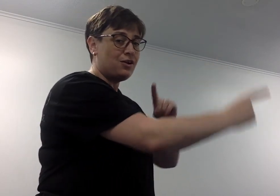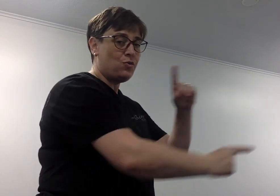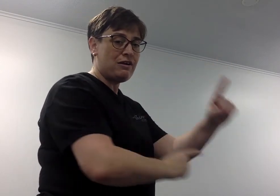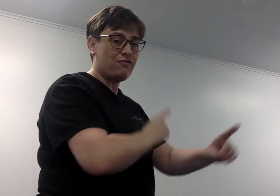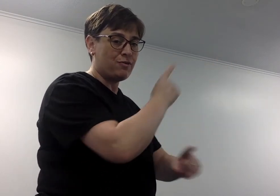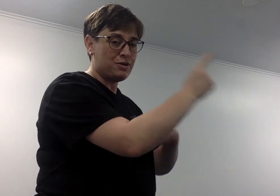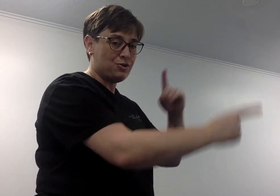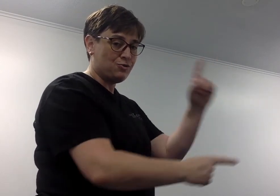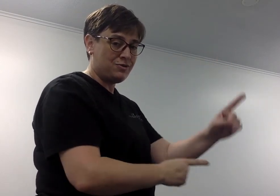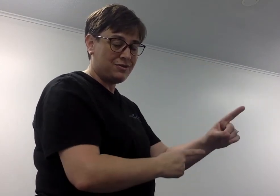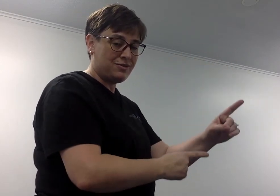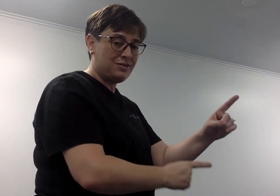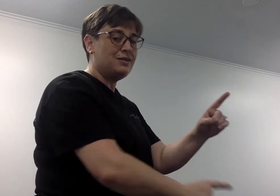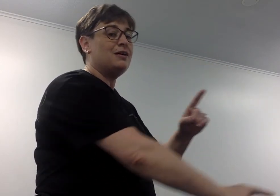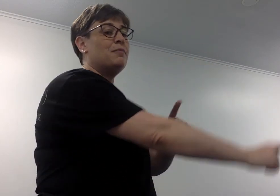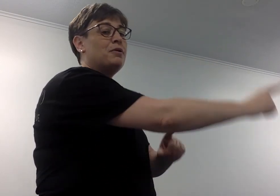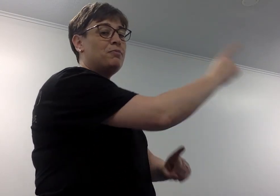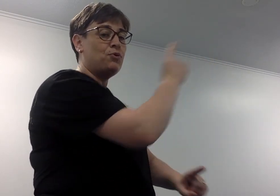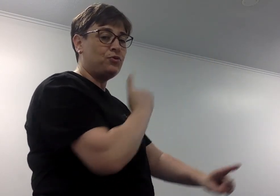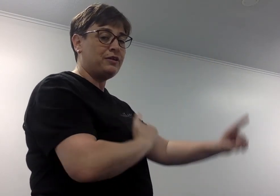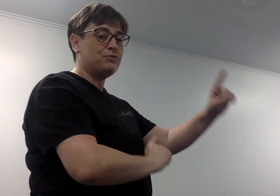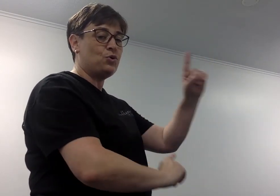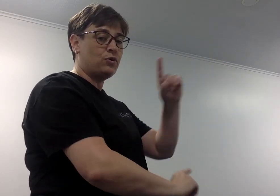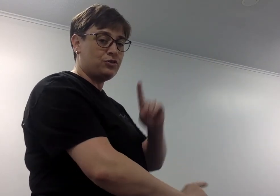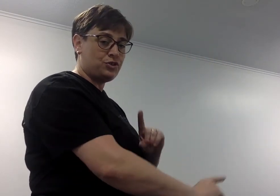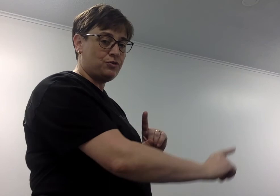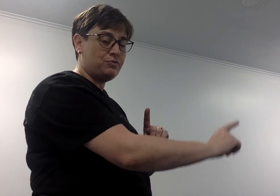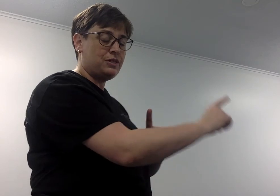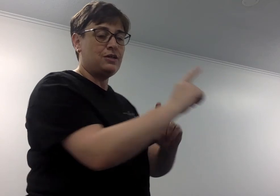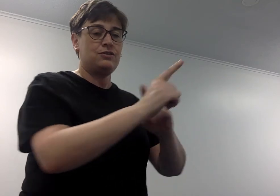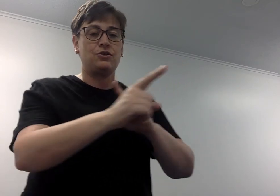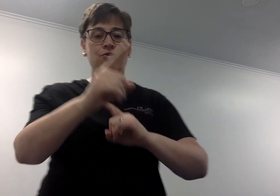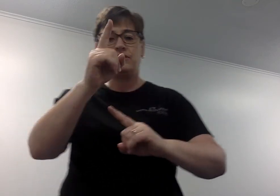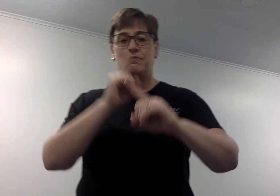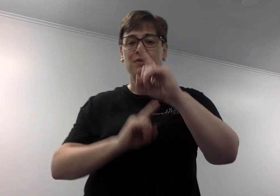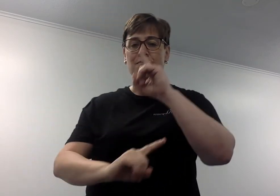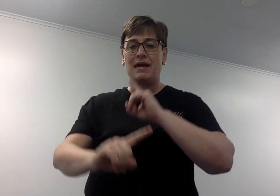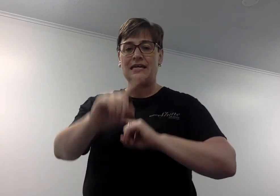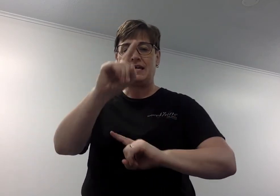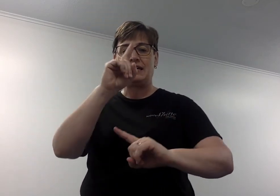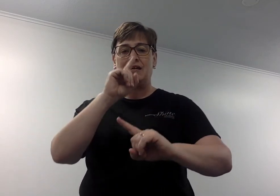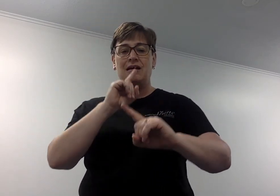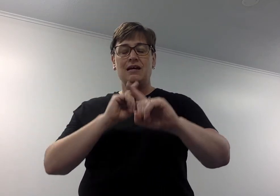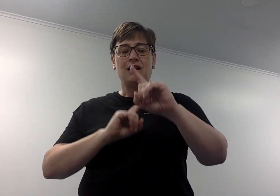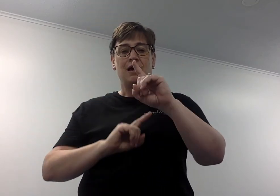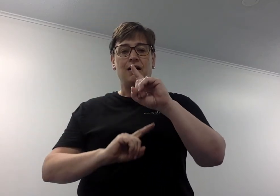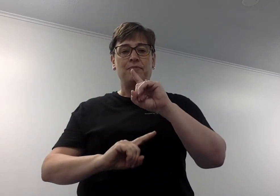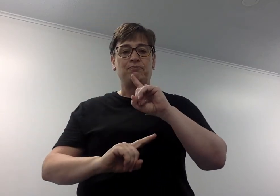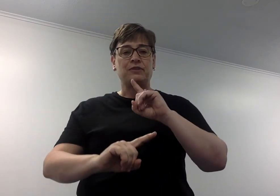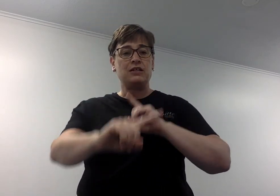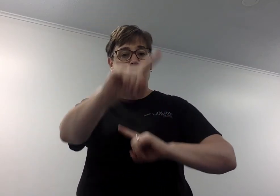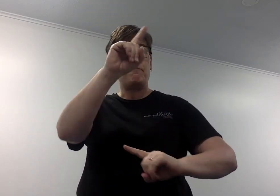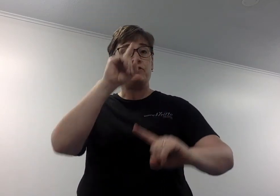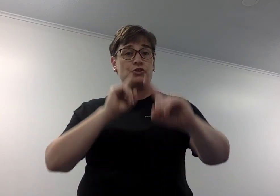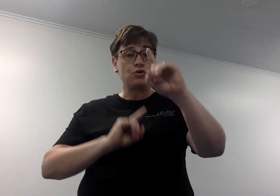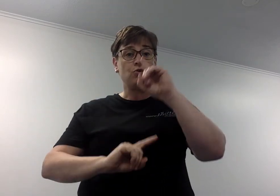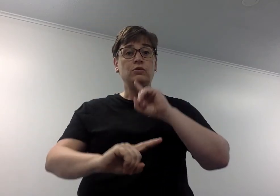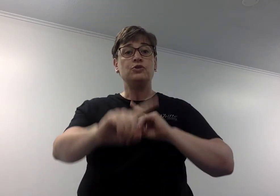away from you, but pull them towards you. So you're simply making a circle